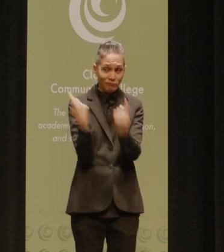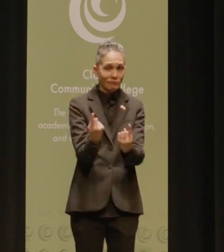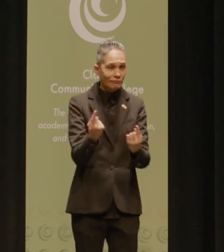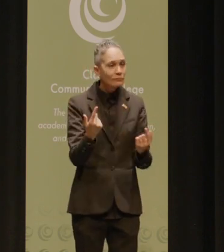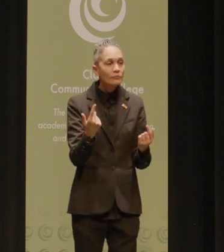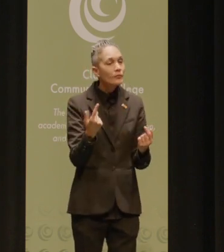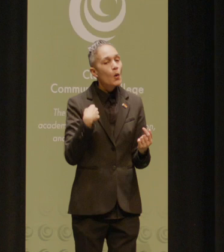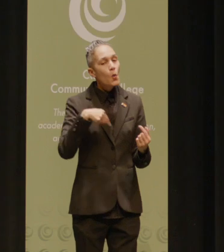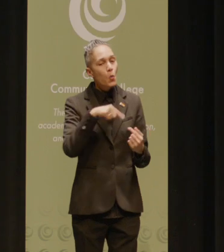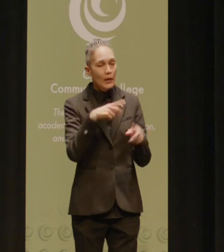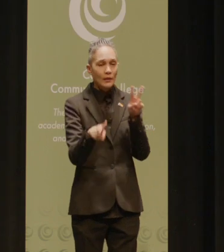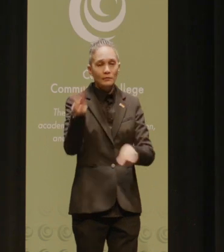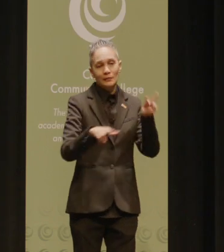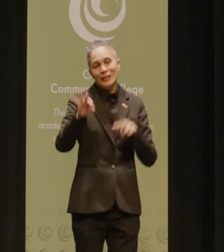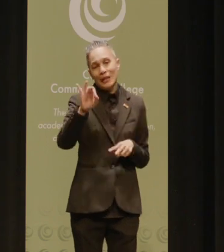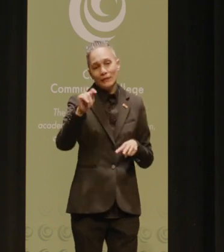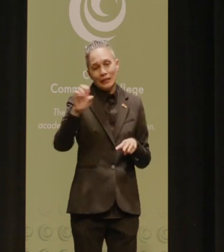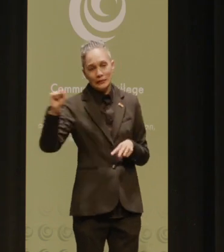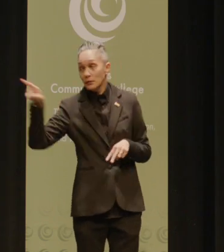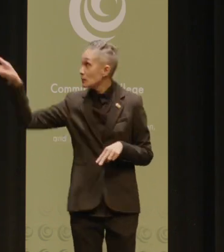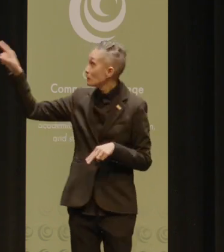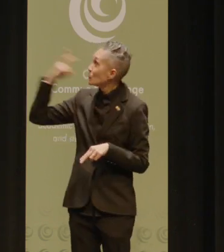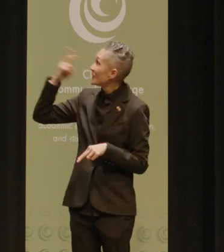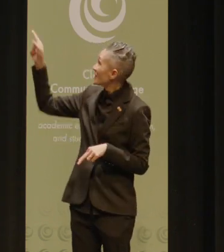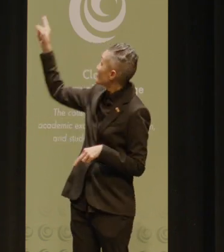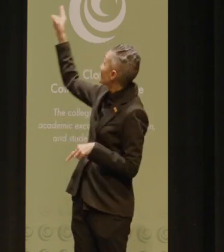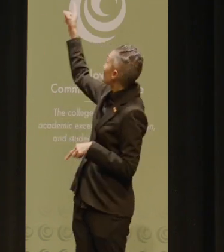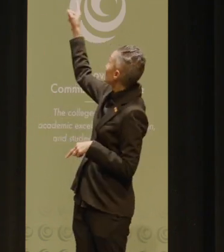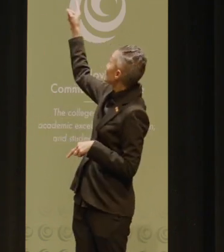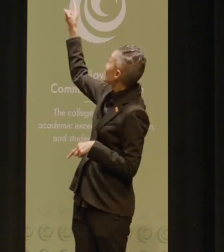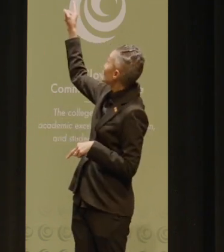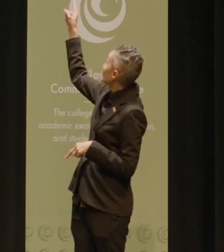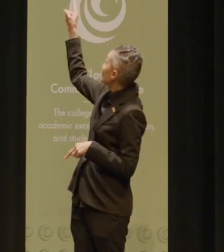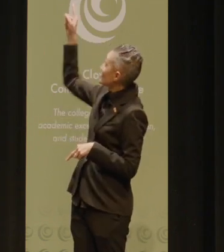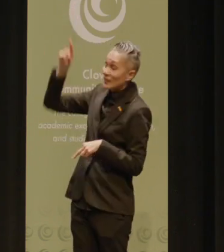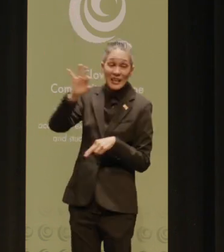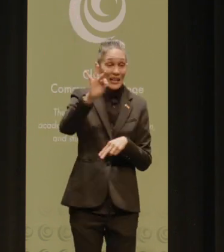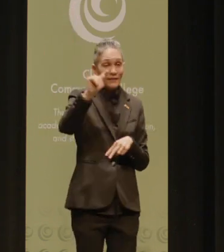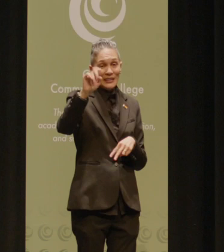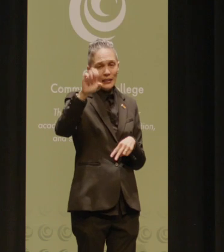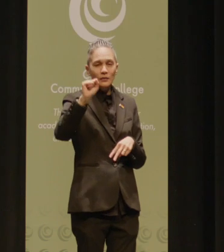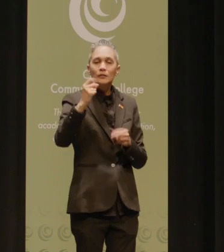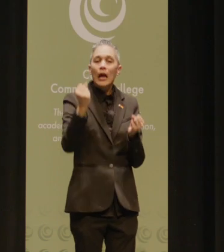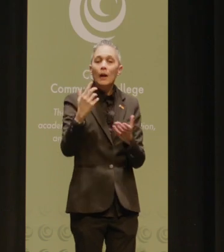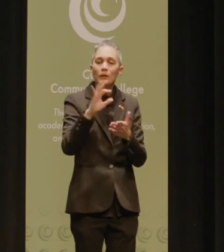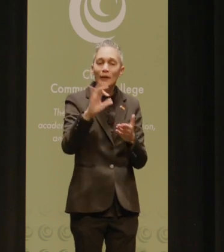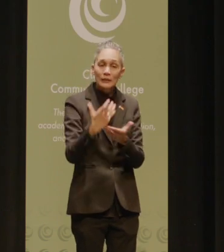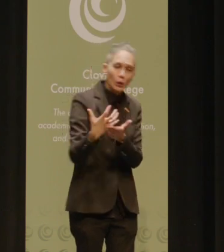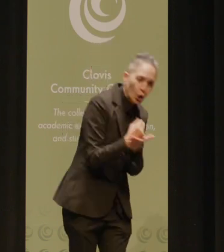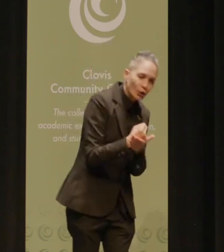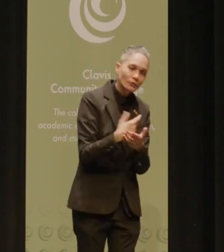What we do is we look at the FTS, which is in the far right corner. That's the FTS that each college earns. For example, Fresno City